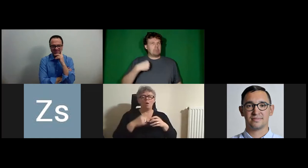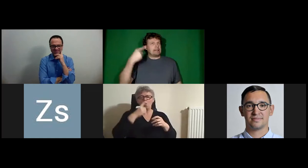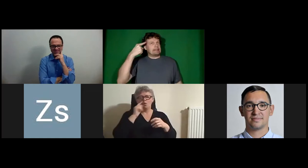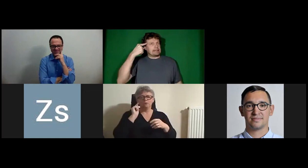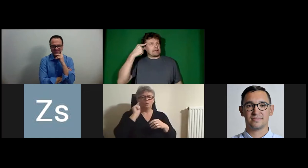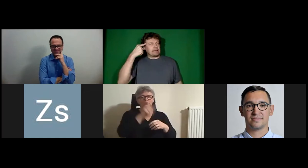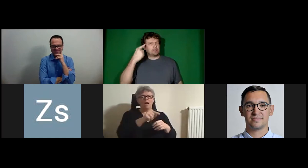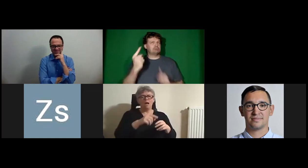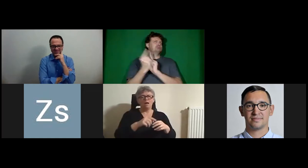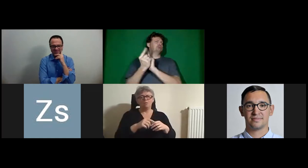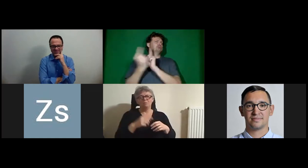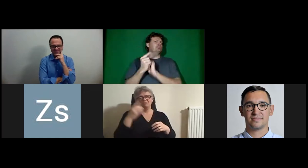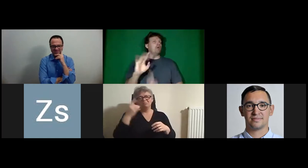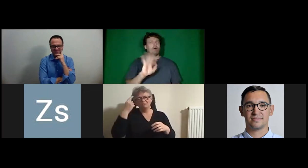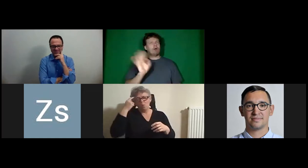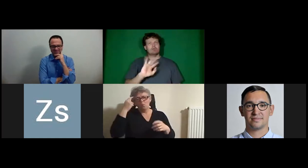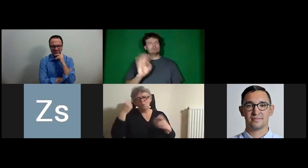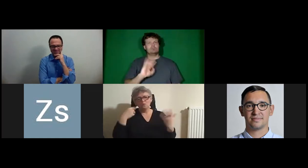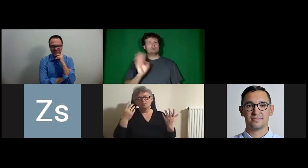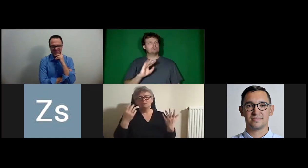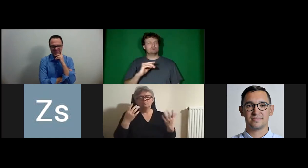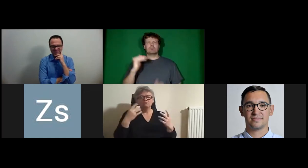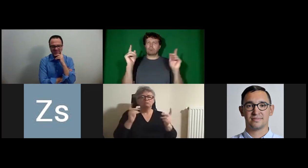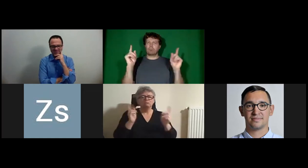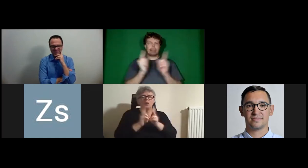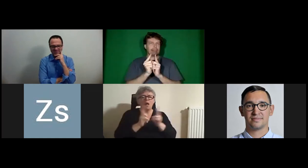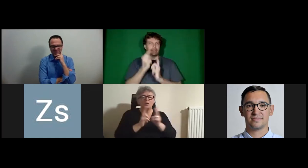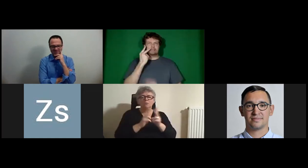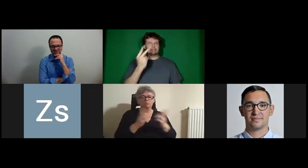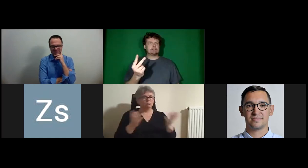Yeah, bringing my family to Russia.